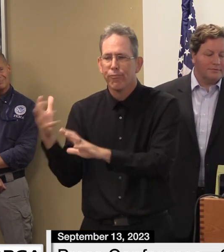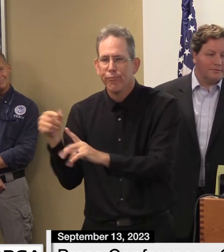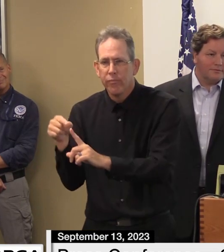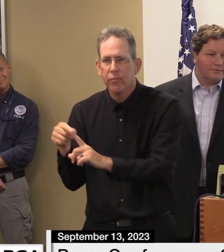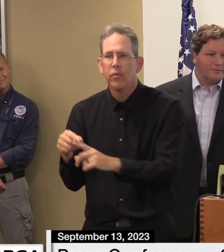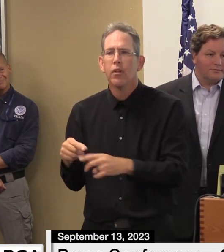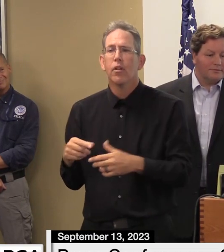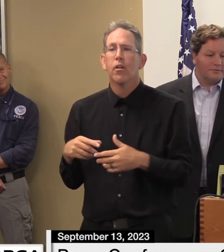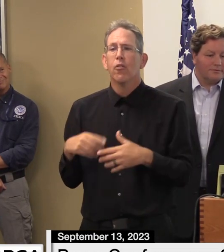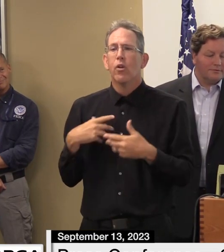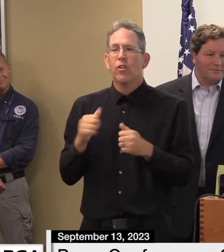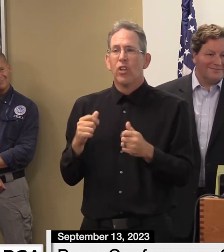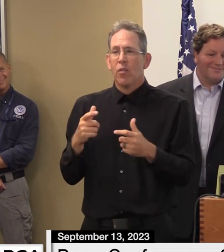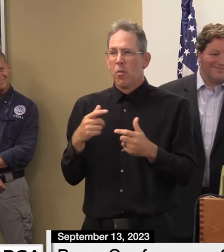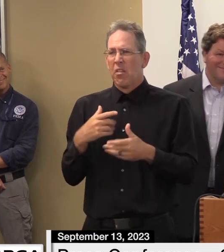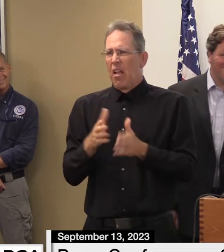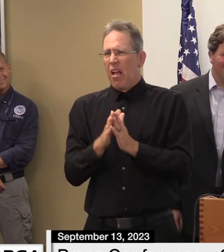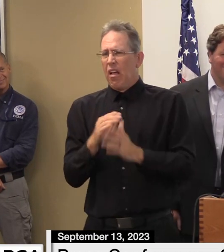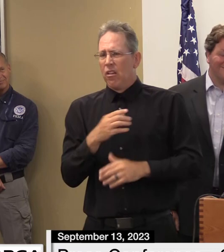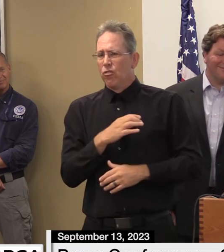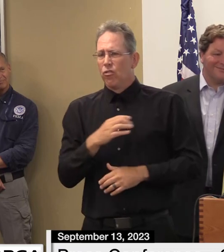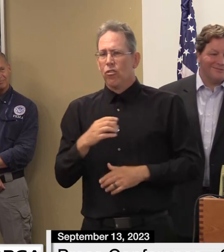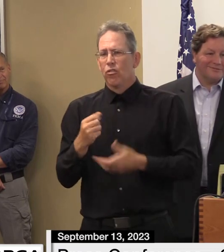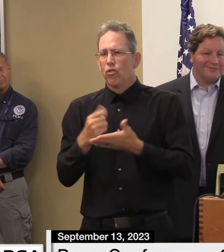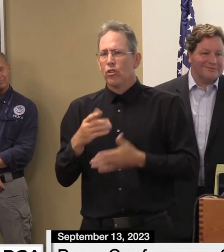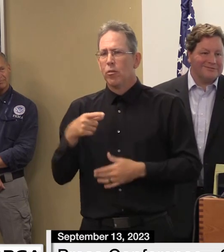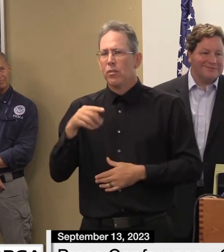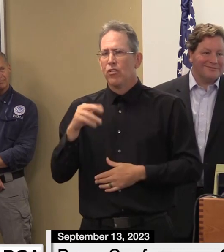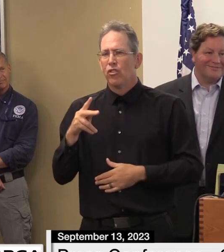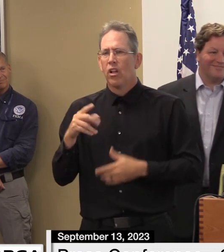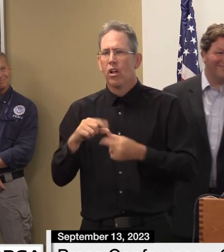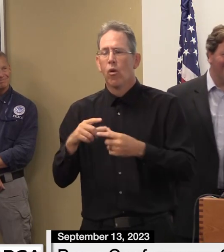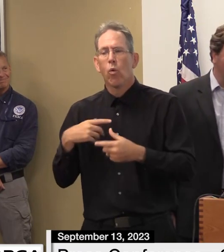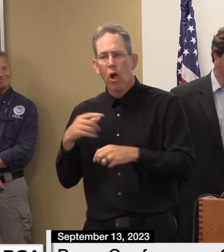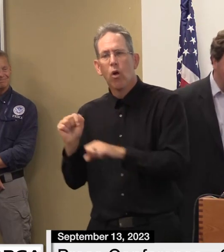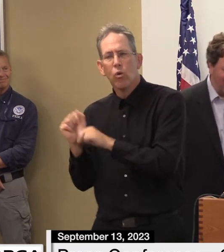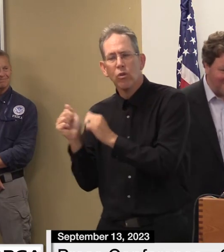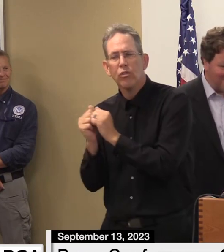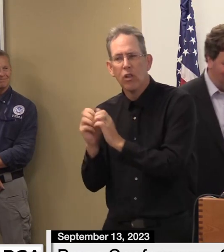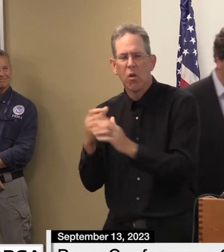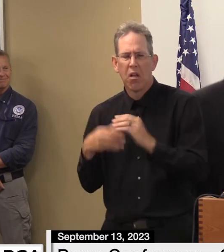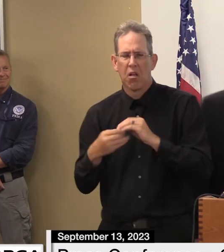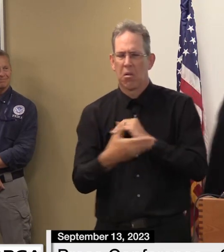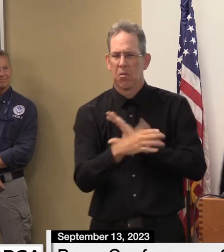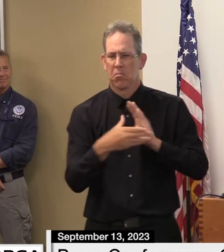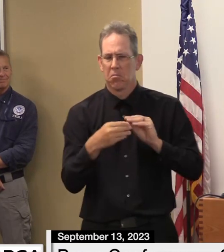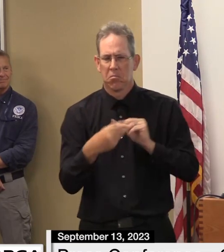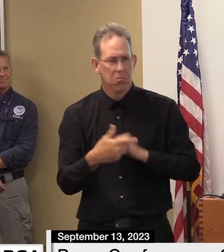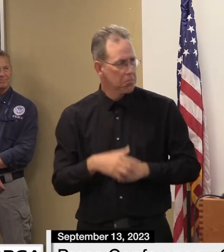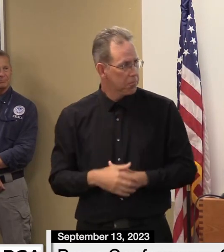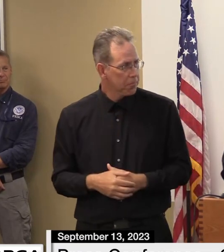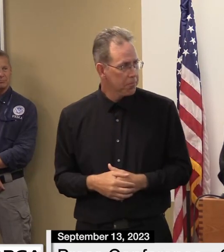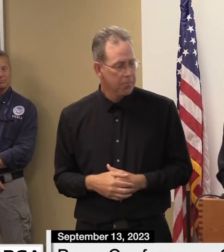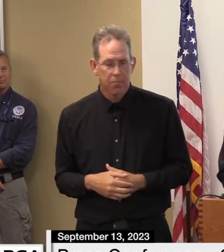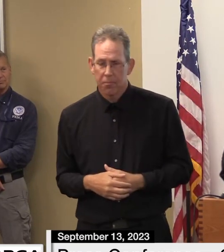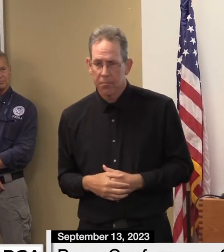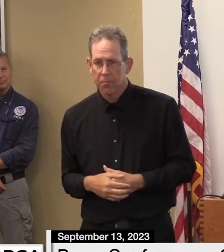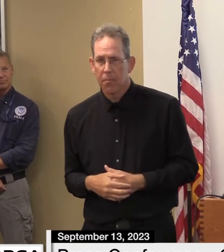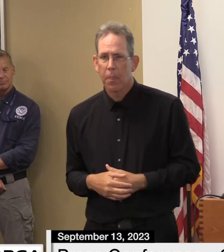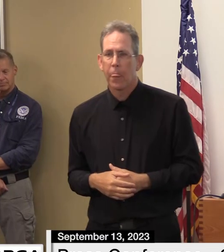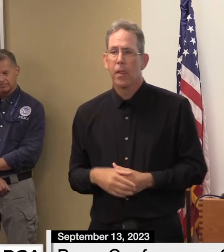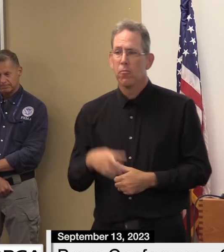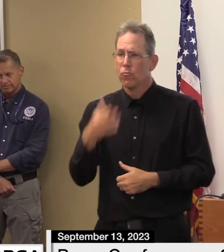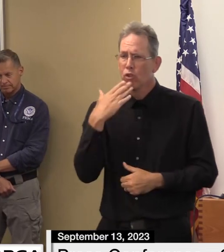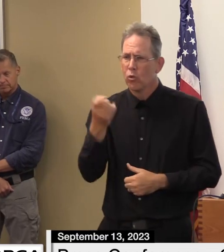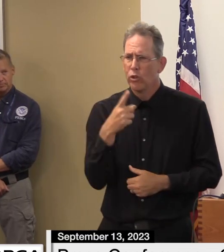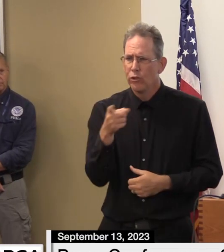Treasurer Pichak answer the rest of that, but we'll all work on this together. Yeah, thanks, Governor. So it's a good question. I mean, obviously,